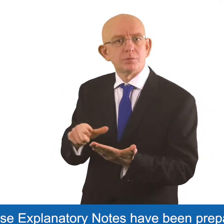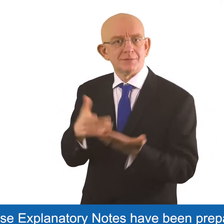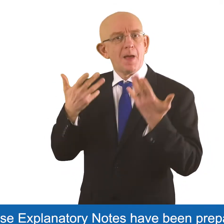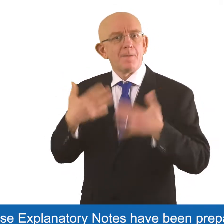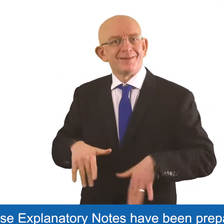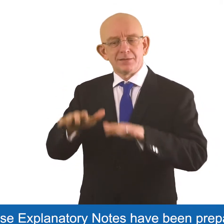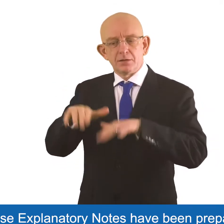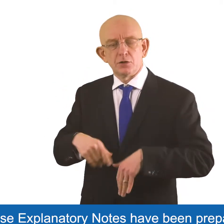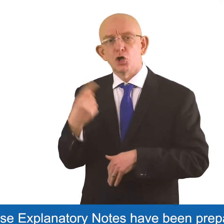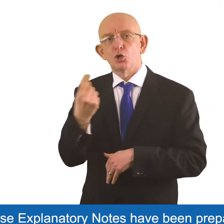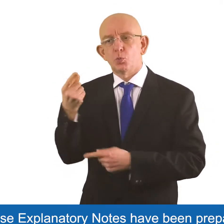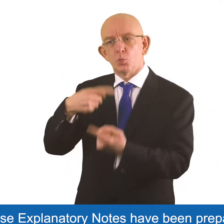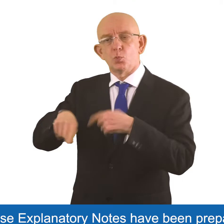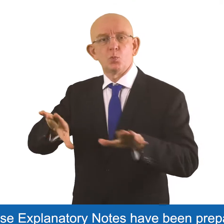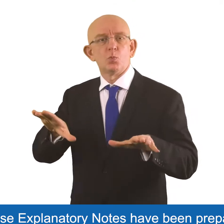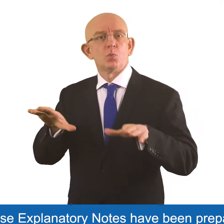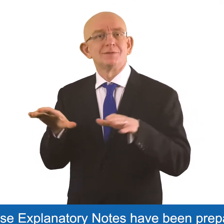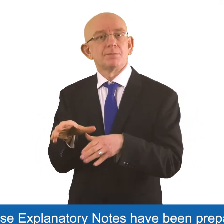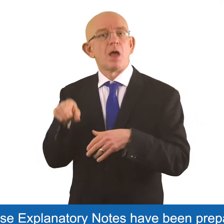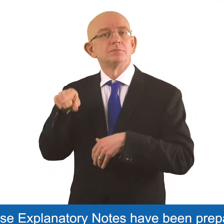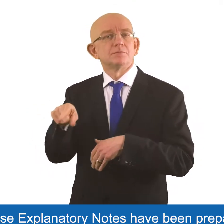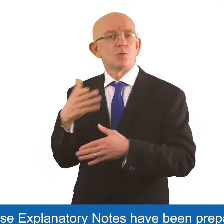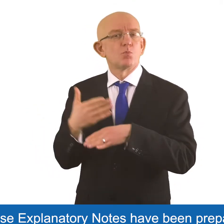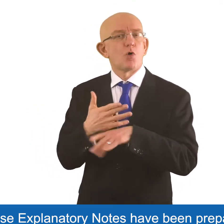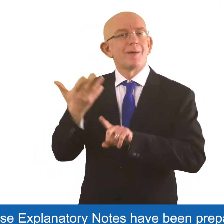These explanatory notes have been prepared by the Department for Work and Pensions